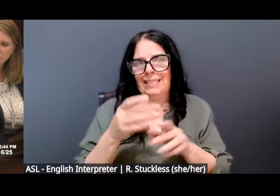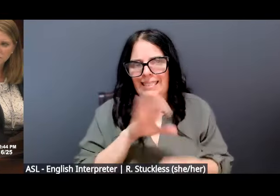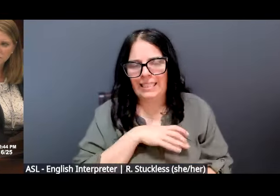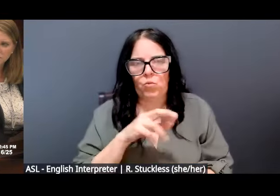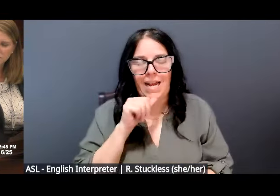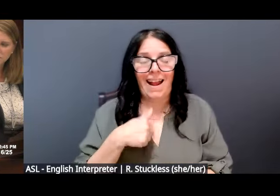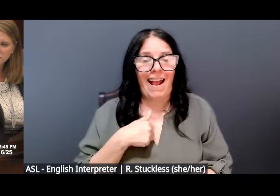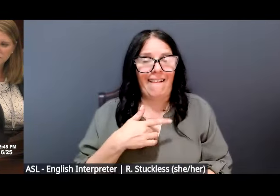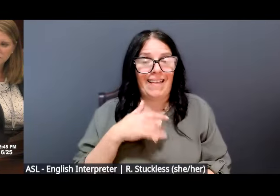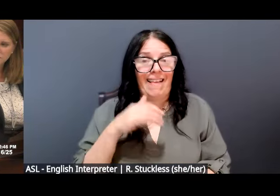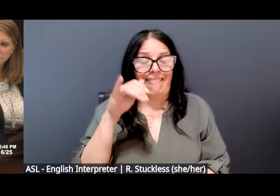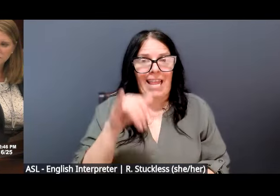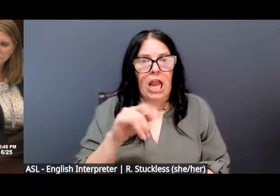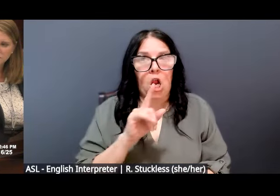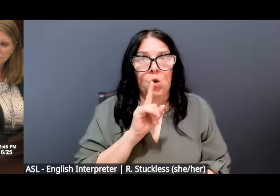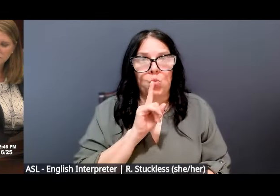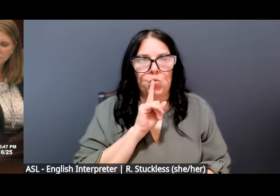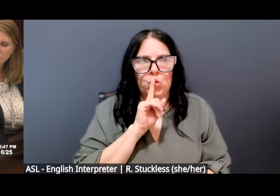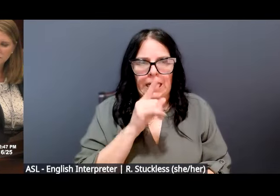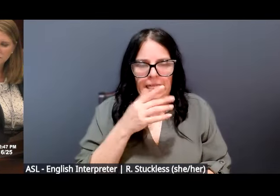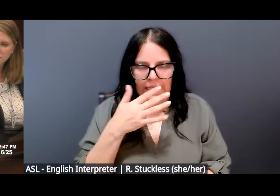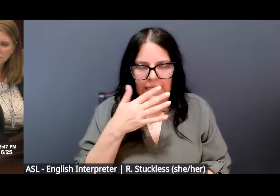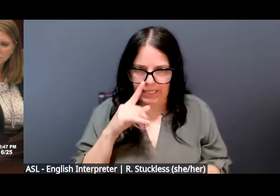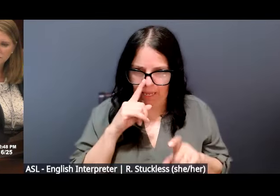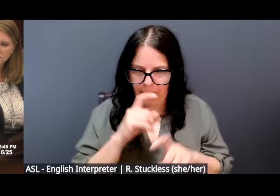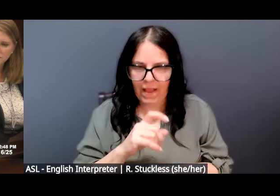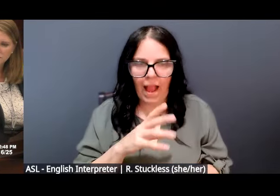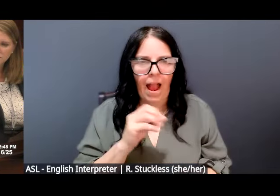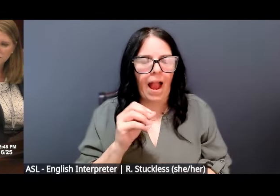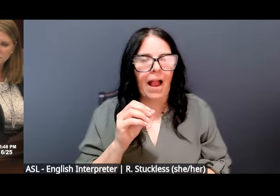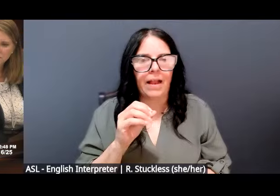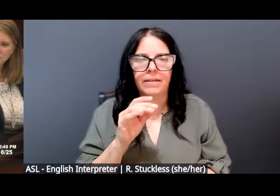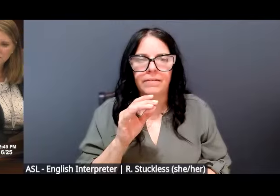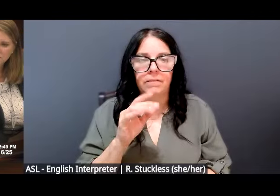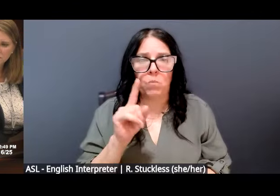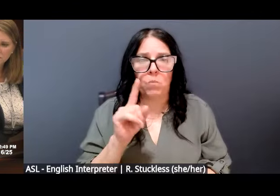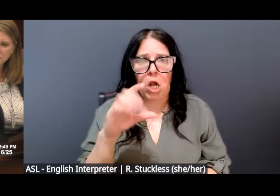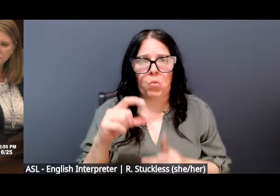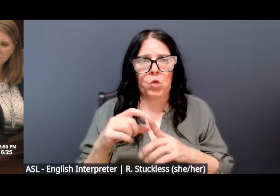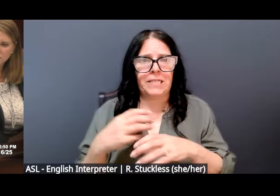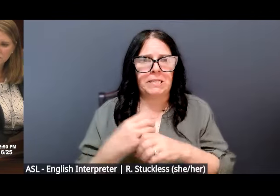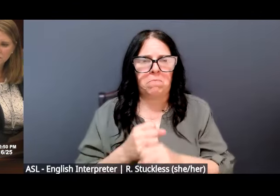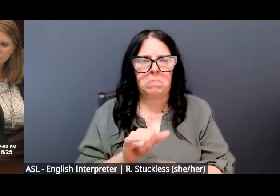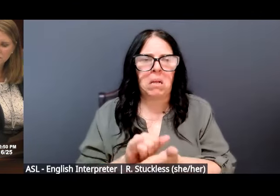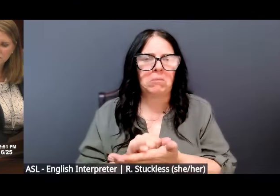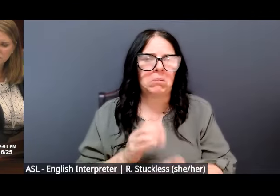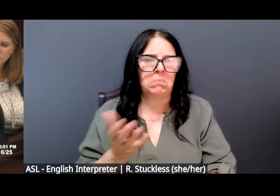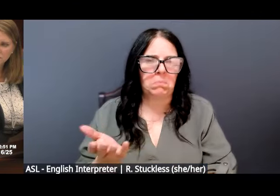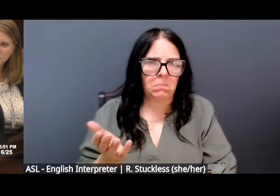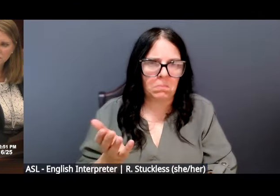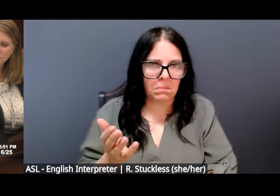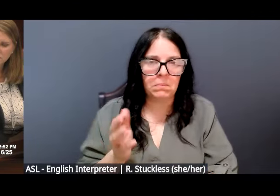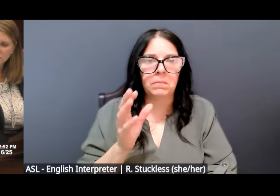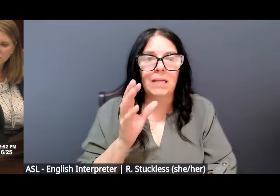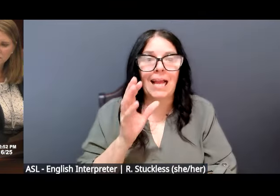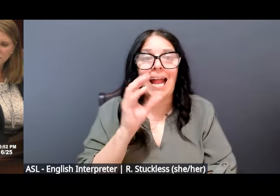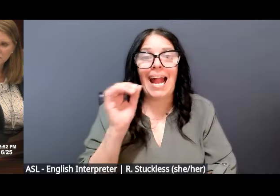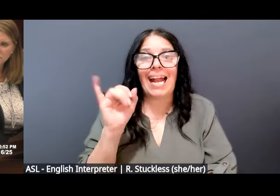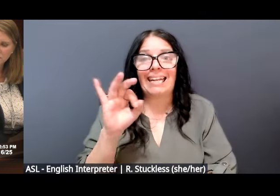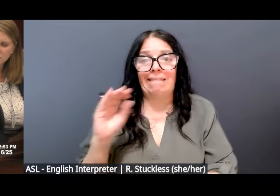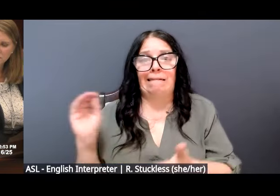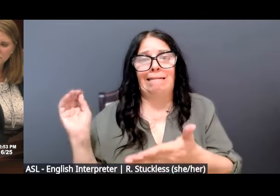impossible to cover in 100 words. And to do that would be at the expense of a larger issue that would